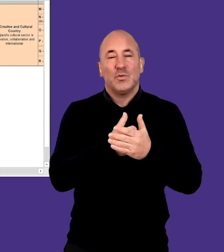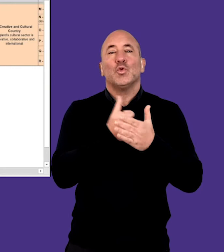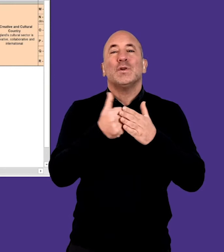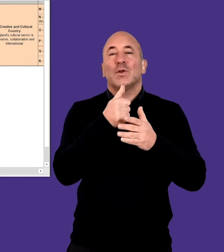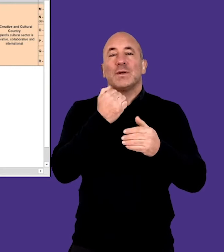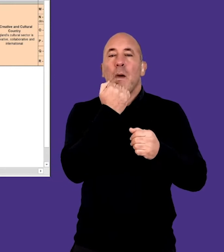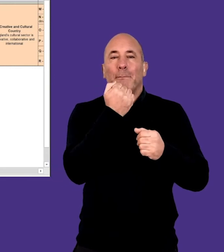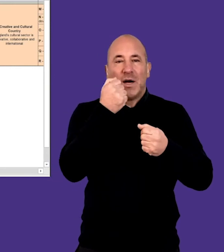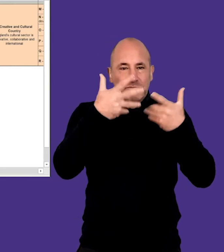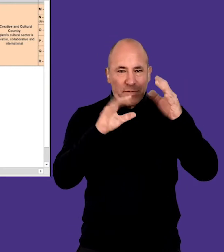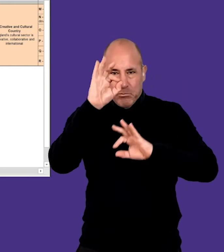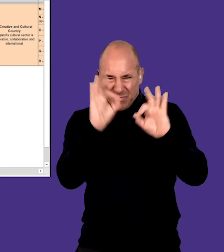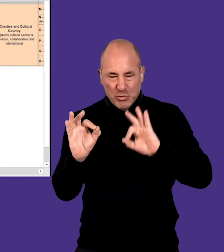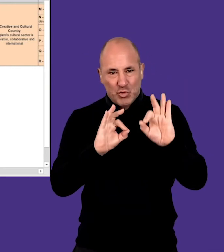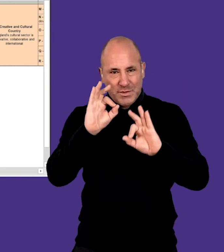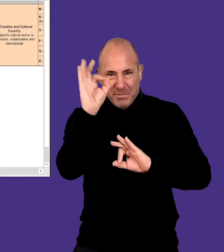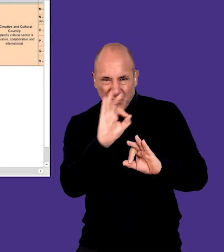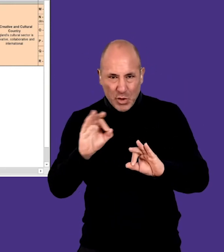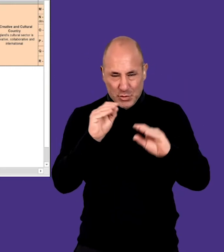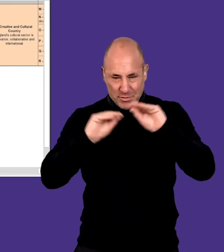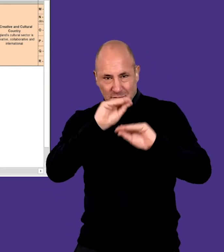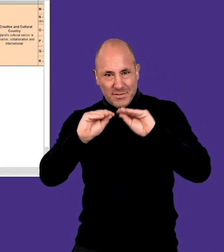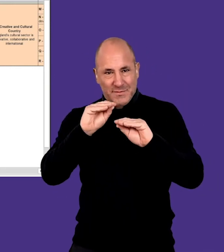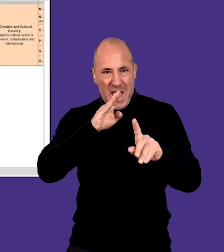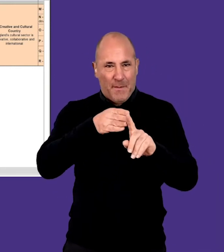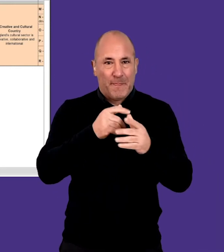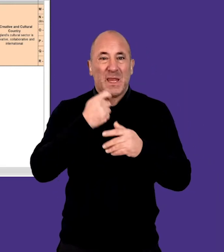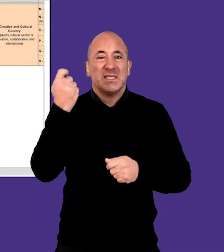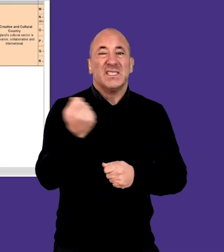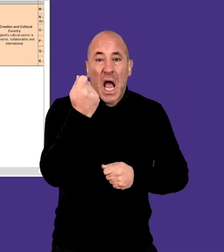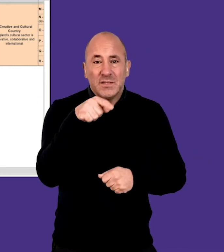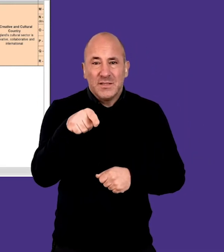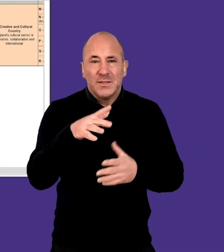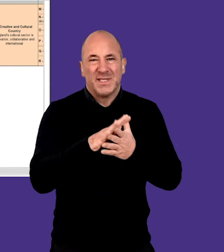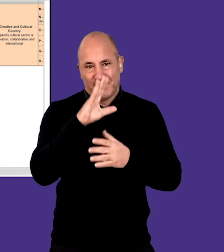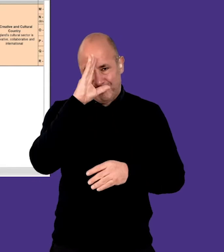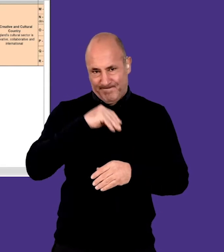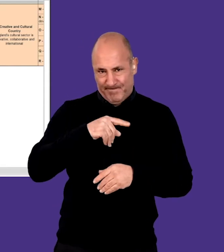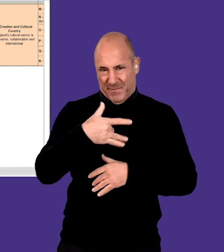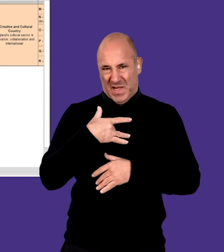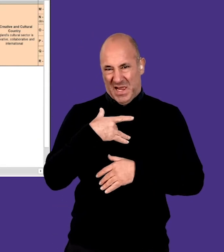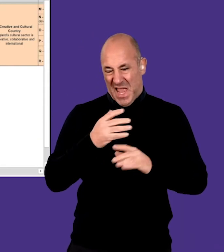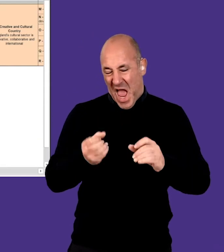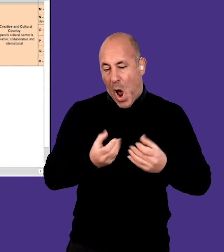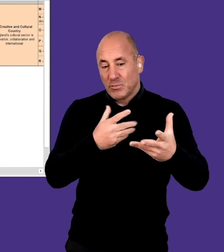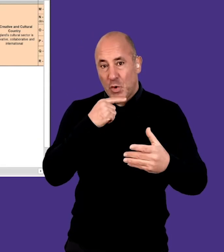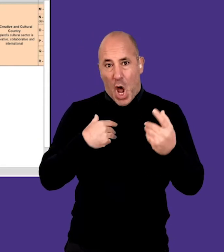figures and percentages to outline your aim. A success measure tells us how you'll judge that the output has achieved what